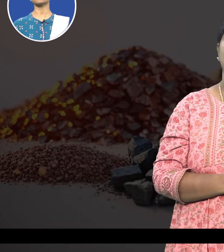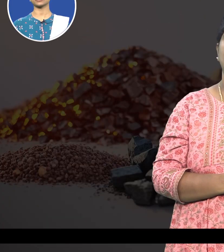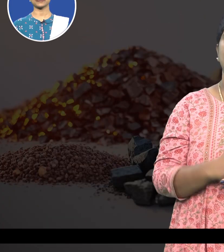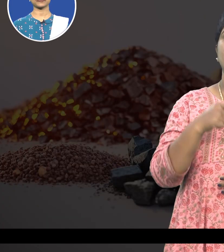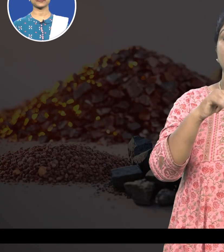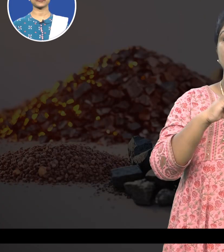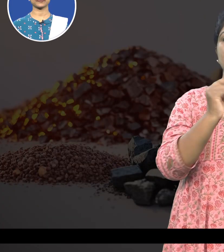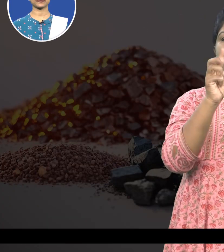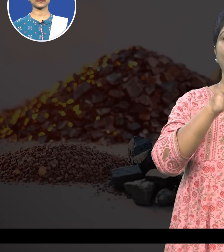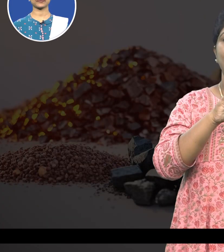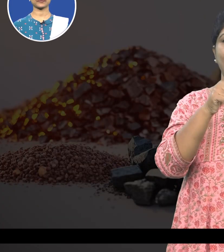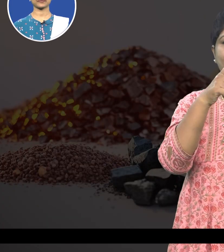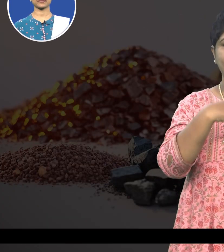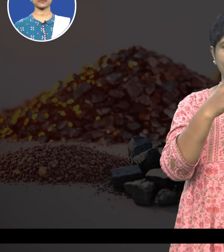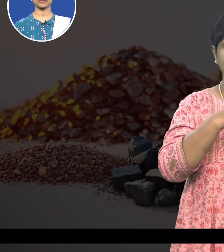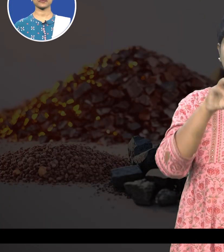Summary.